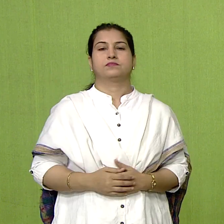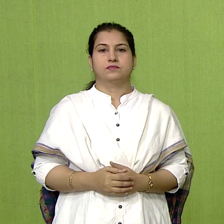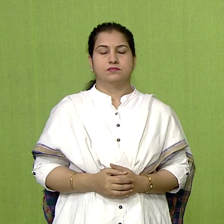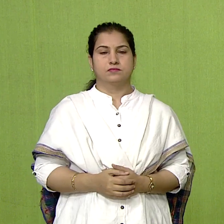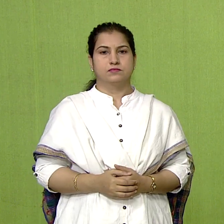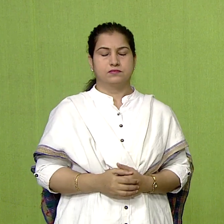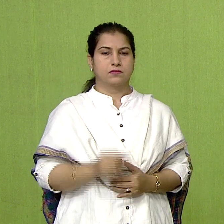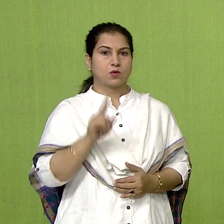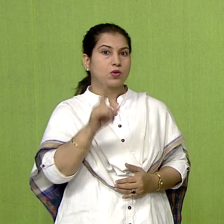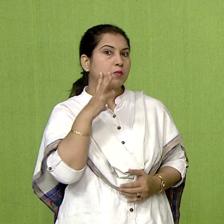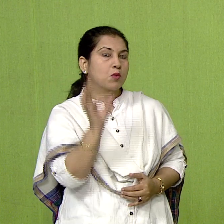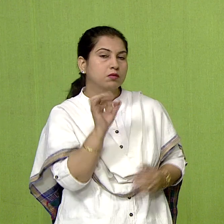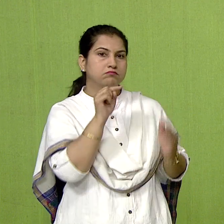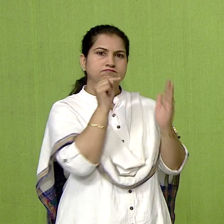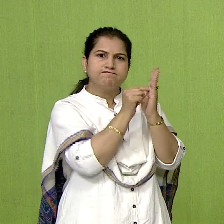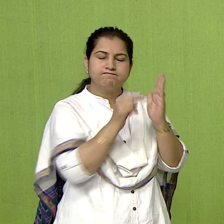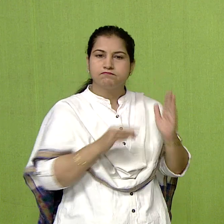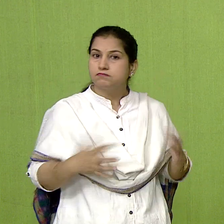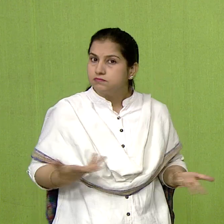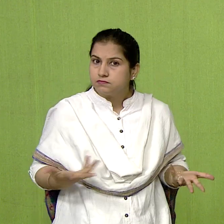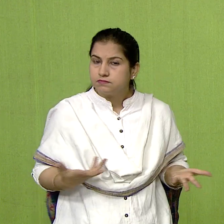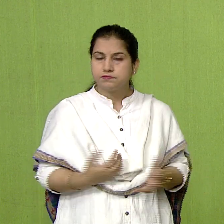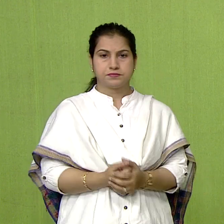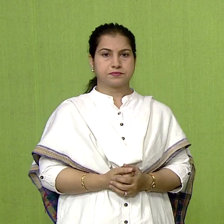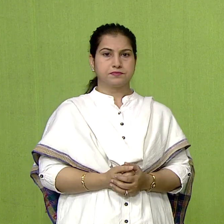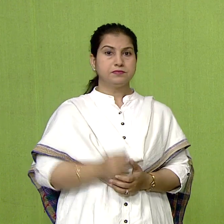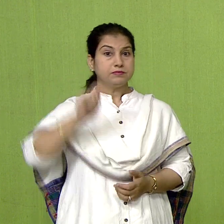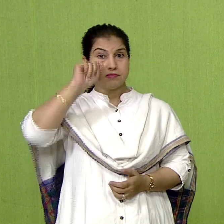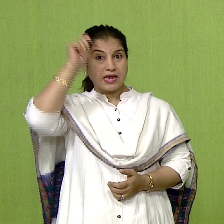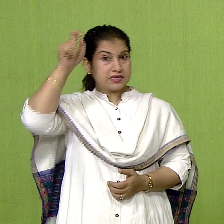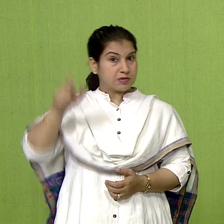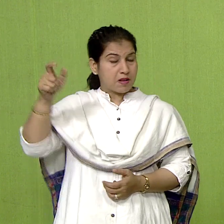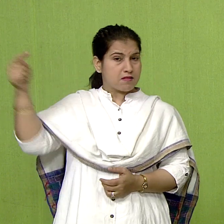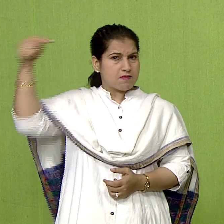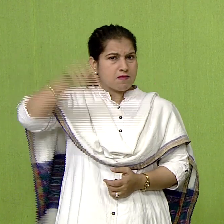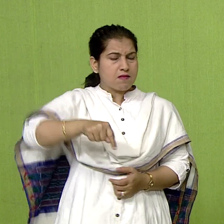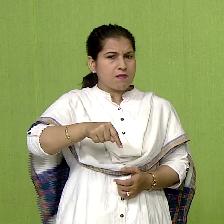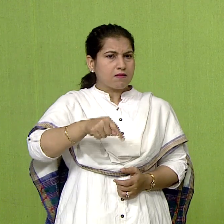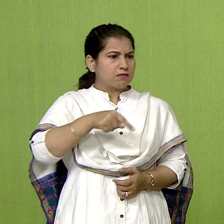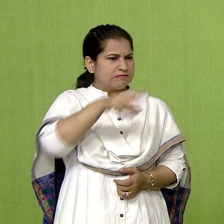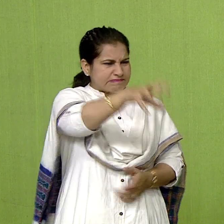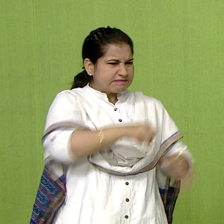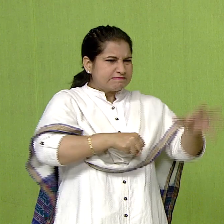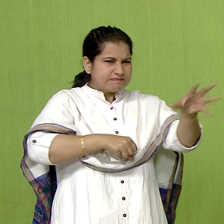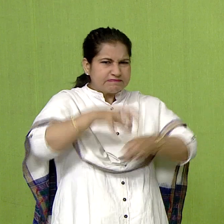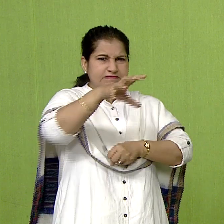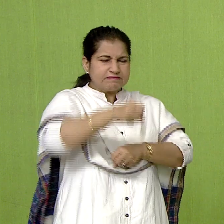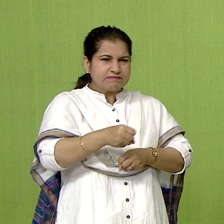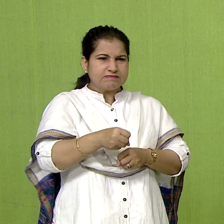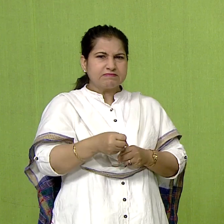One of the reasons was the English exploited the Indians by forming wrong economic